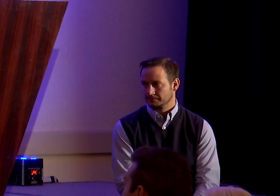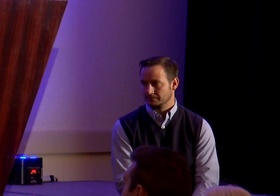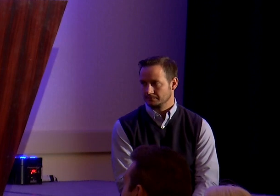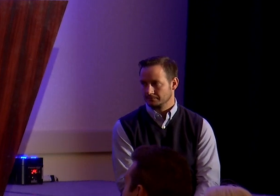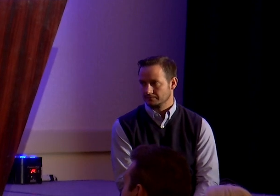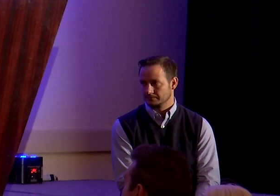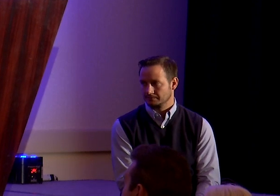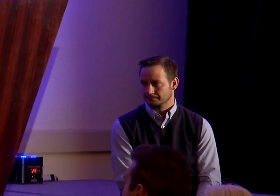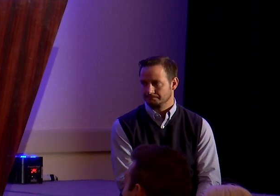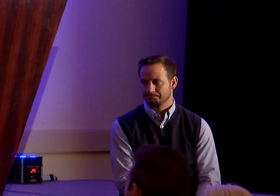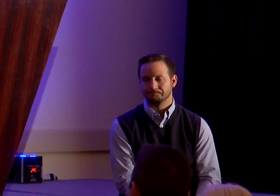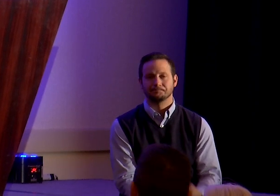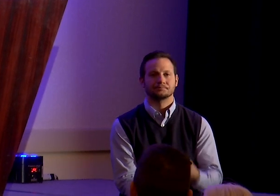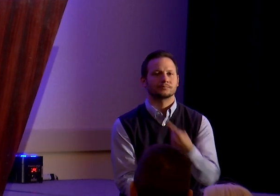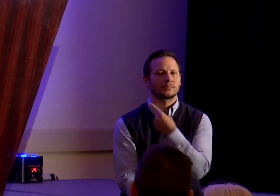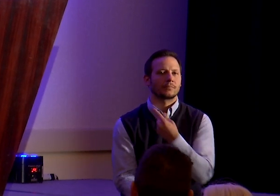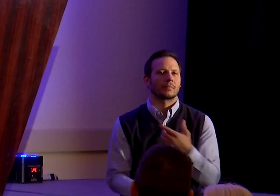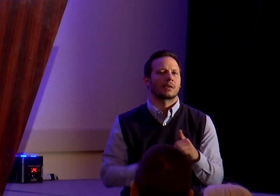So how does this happen?